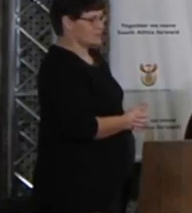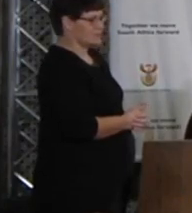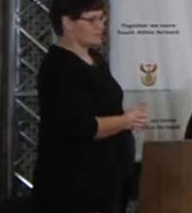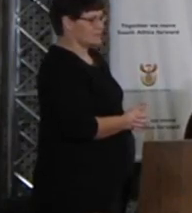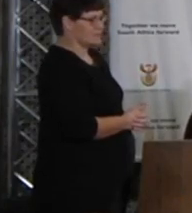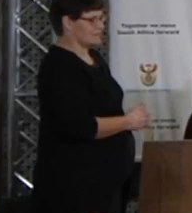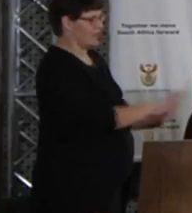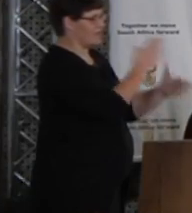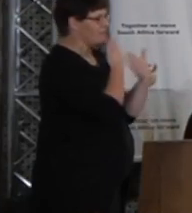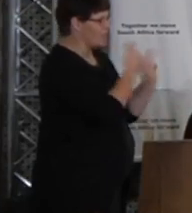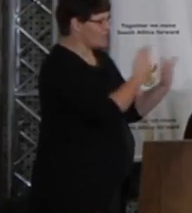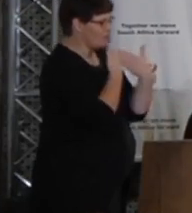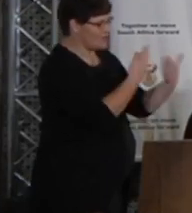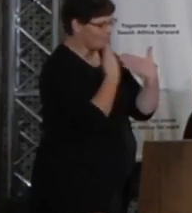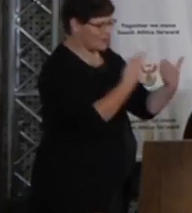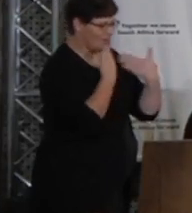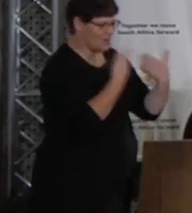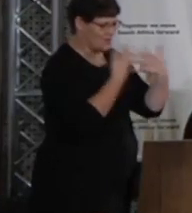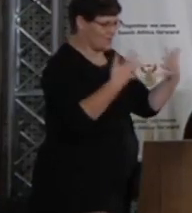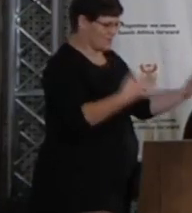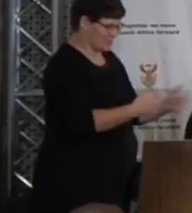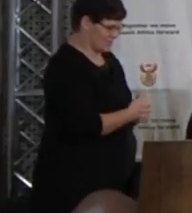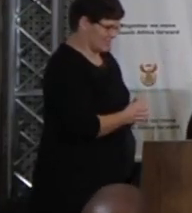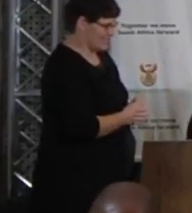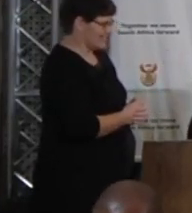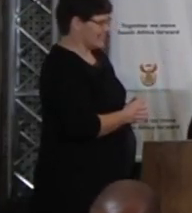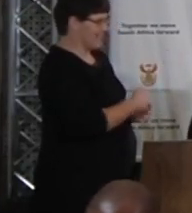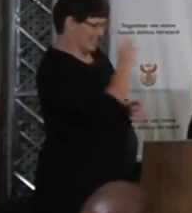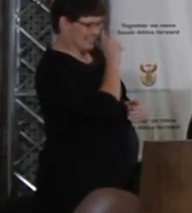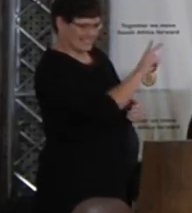Nathi siyabonga, siyabonga Lamola. You can see that.